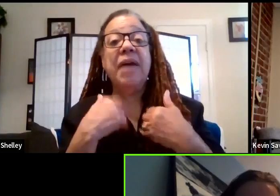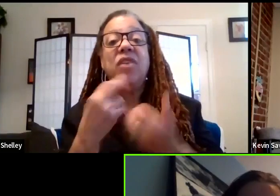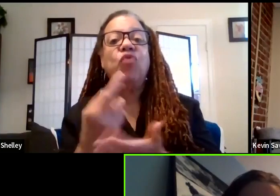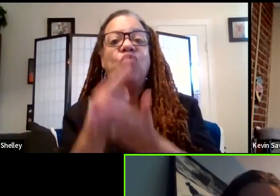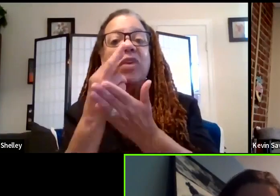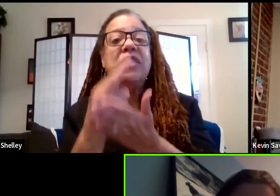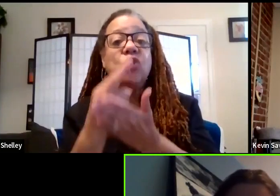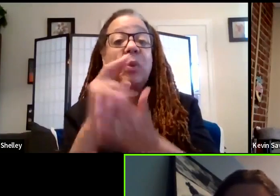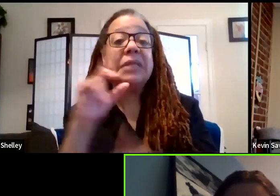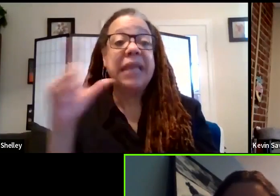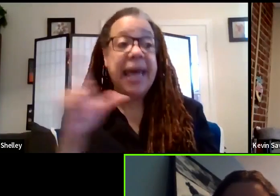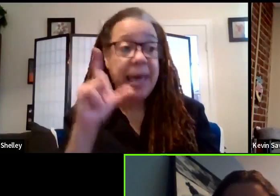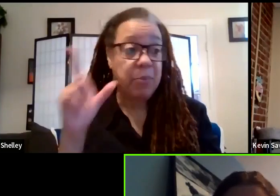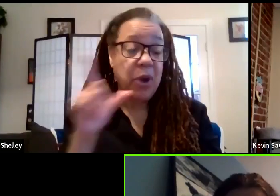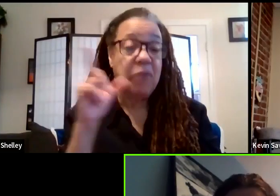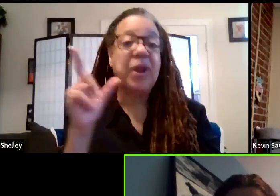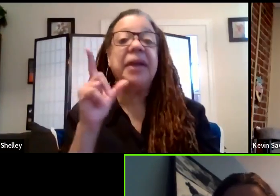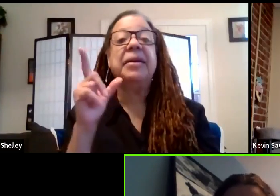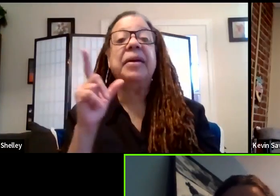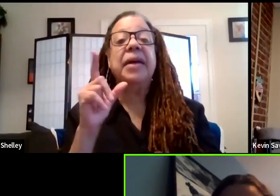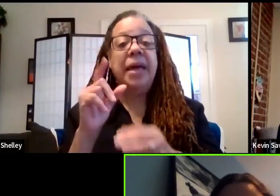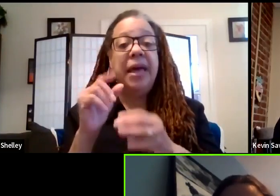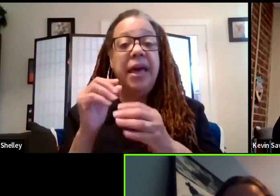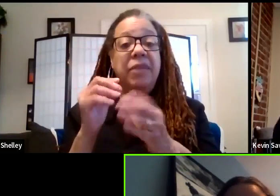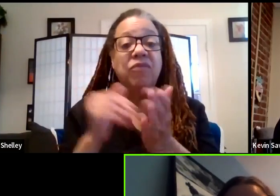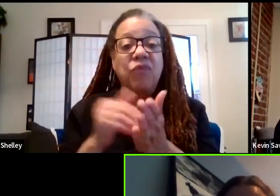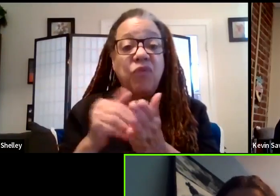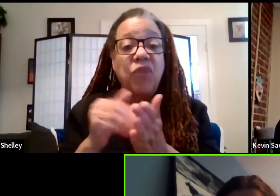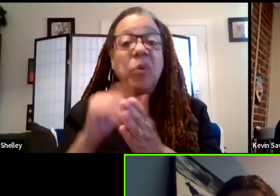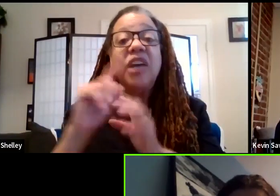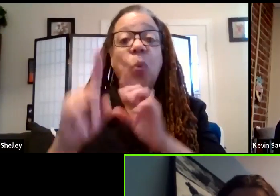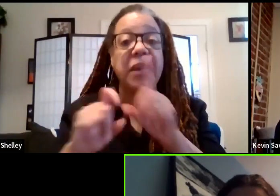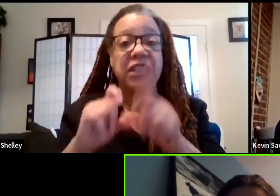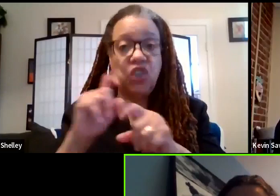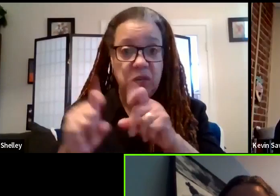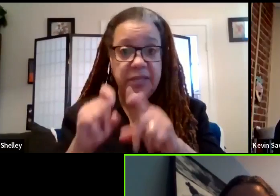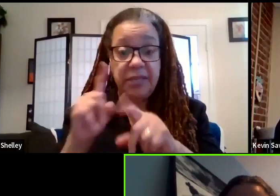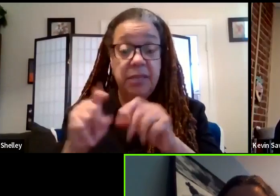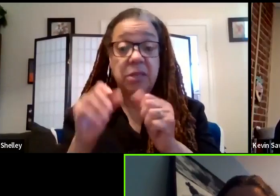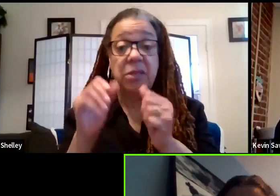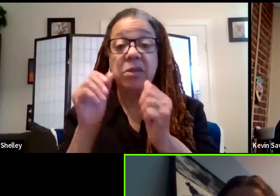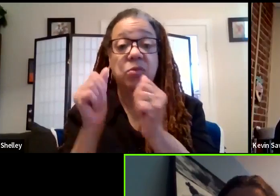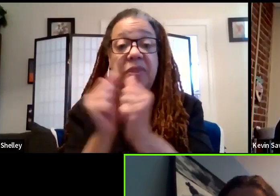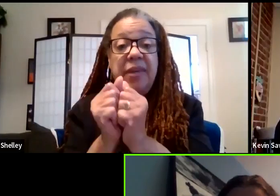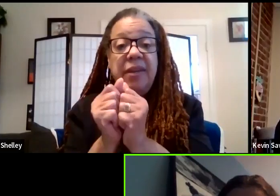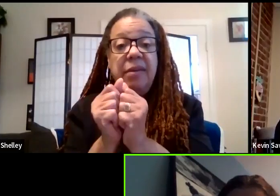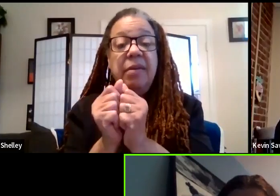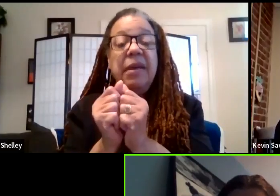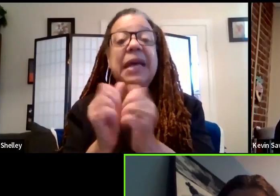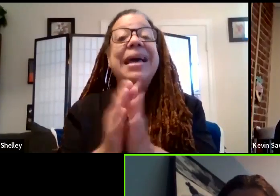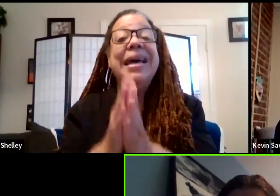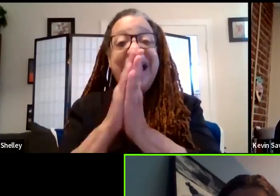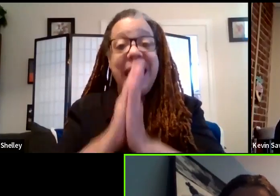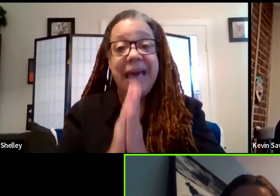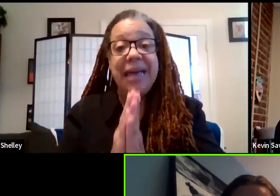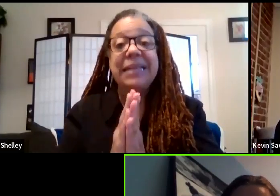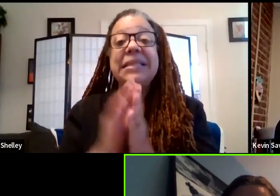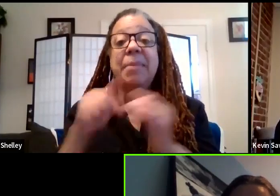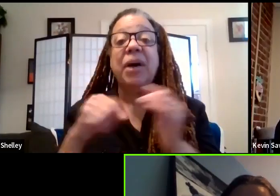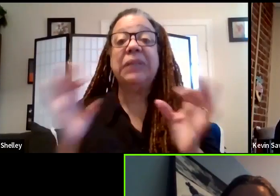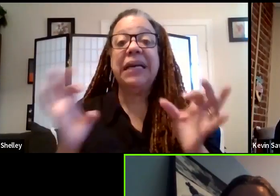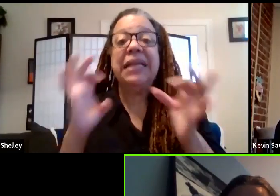library and frequently asked questions and other things. And within one of the frequently asked questions, it does ask about broadband